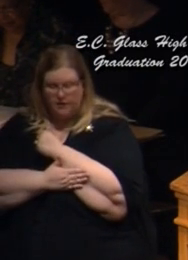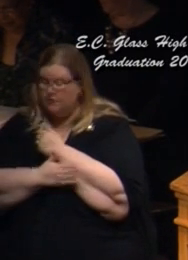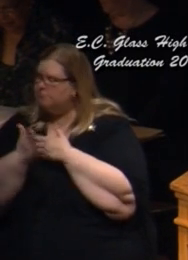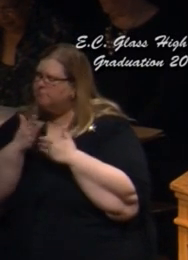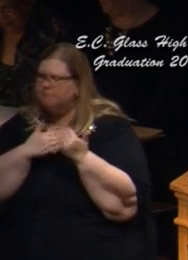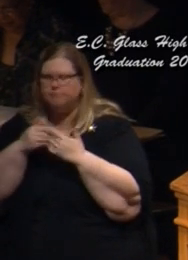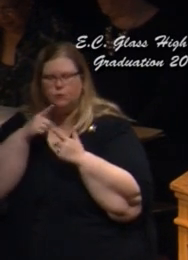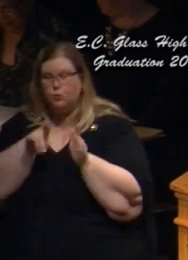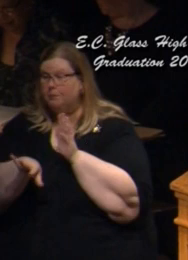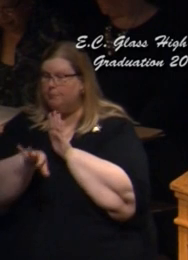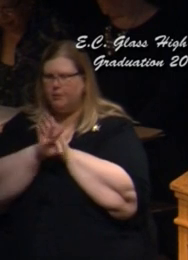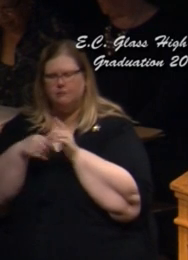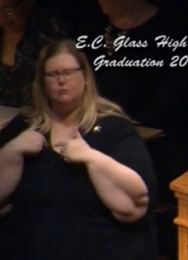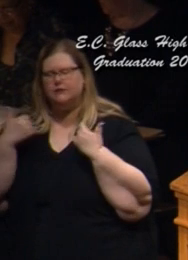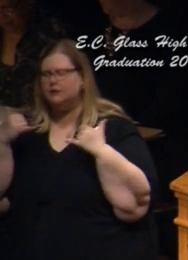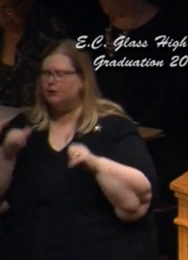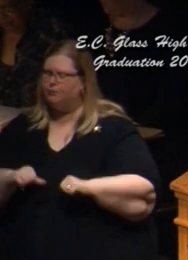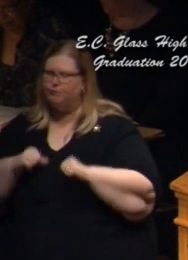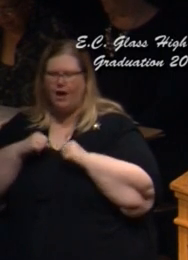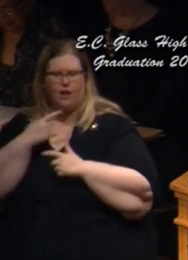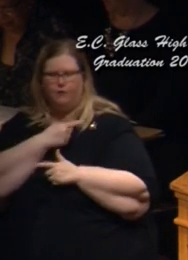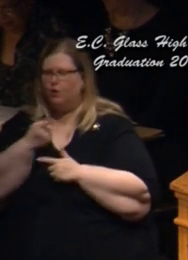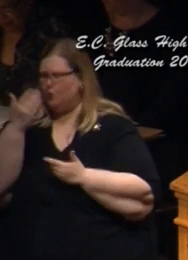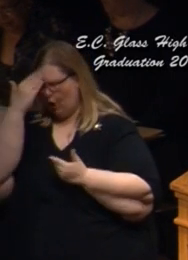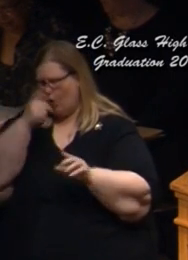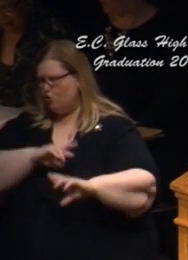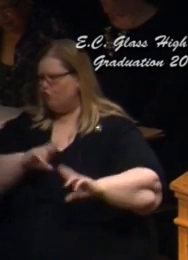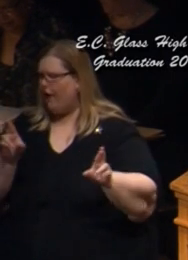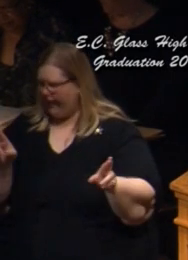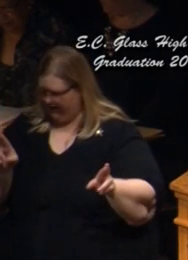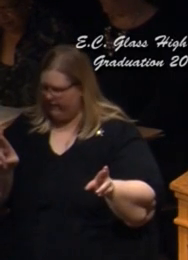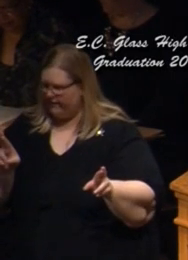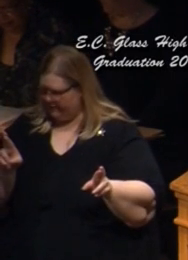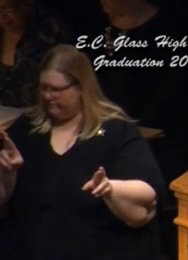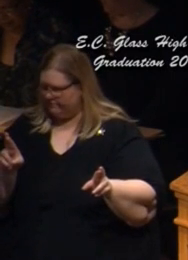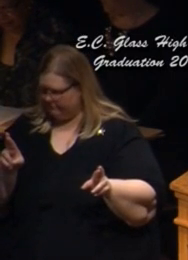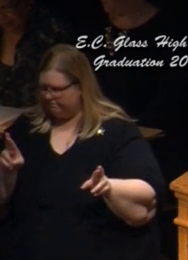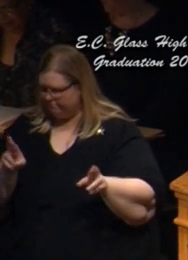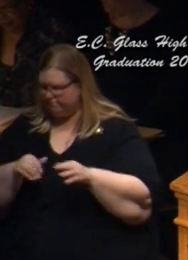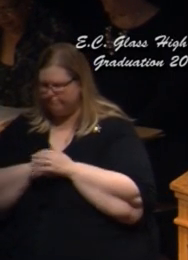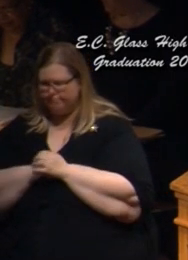you do, we are proud of you and we know that you are ready.